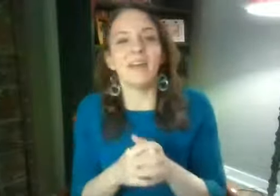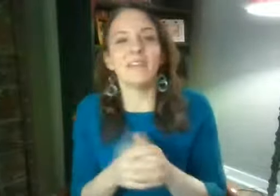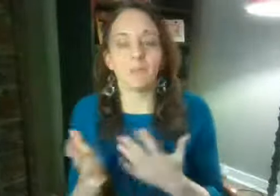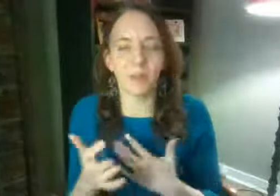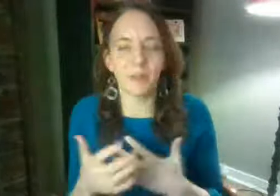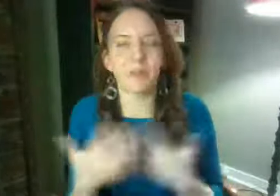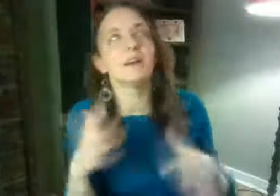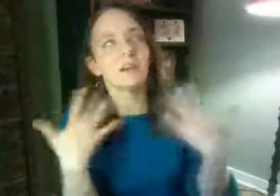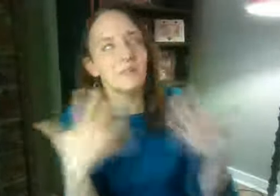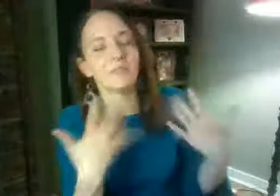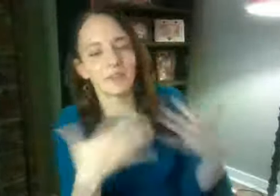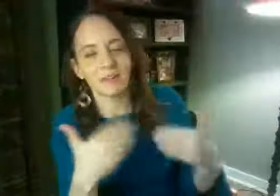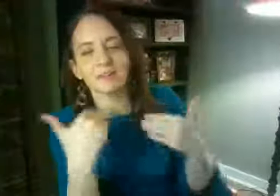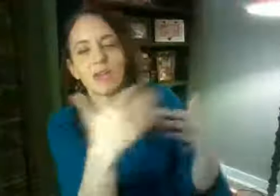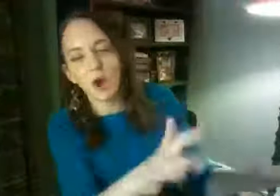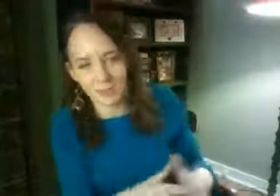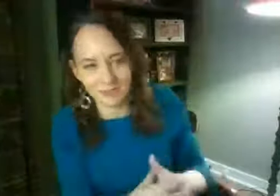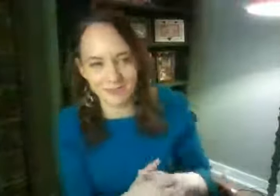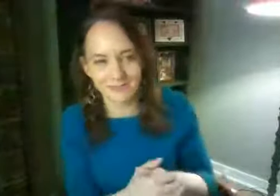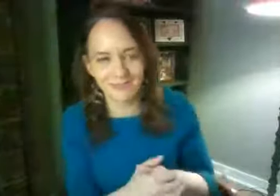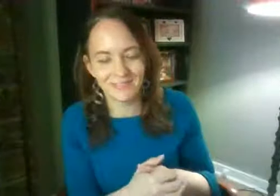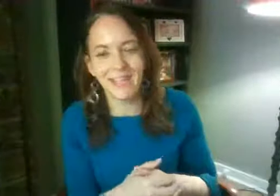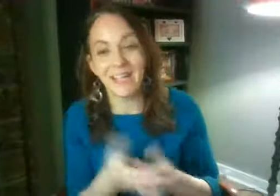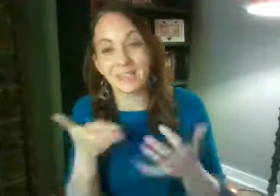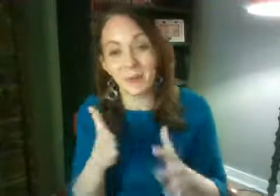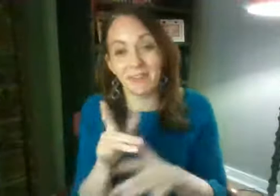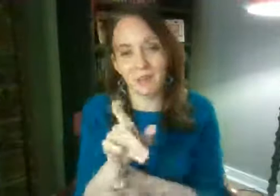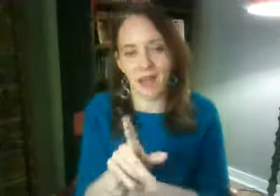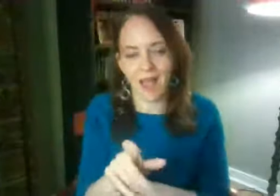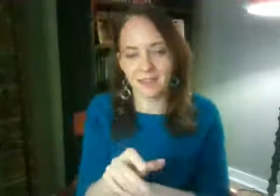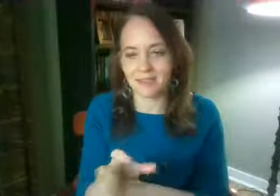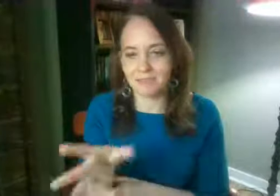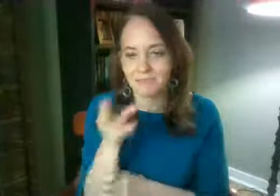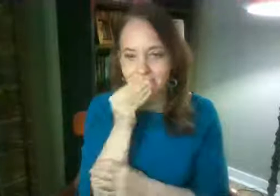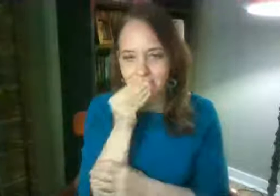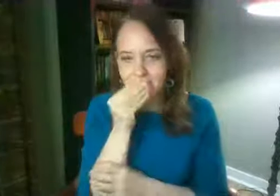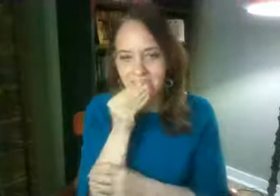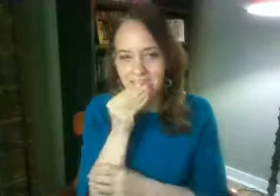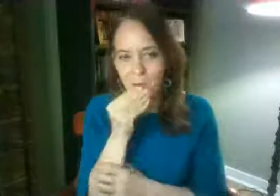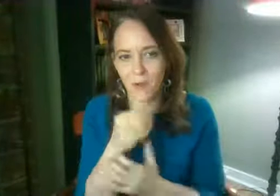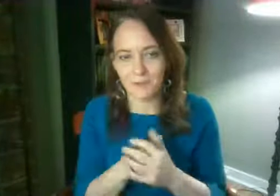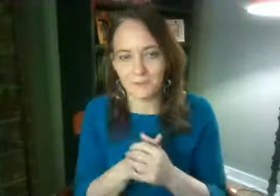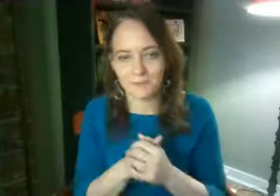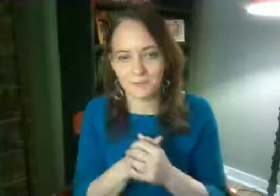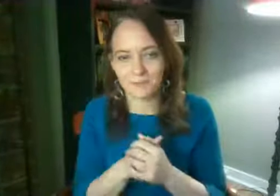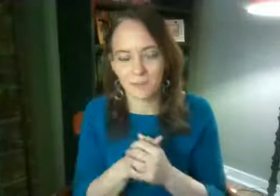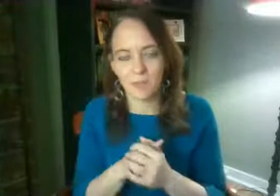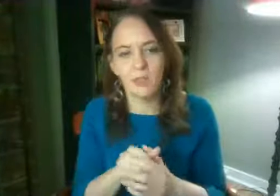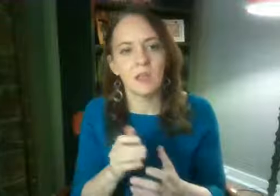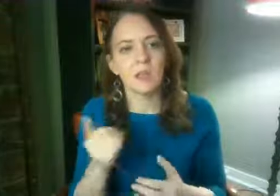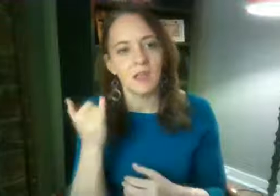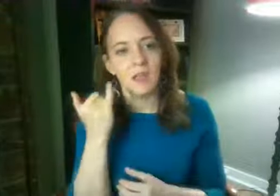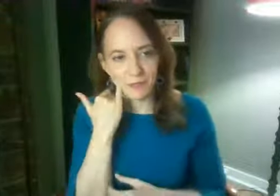and they'd probably be like, oh, fine, go. It's a way that you can ask and stay quiet.